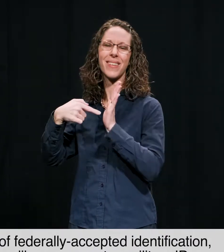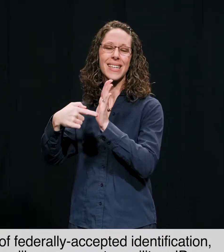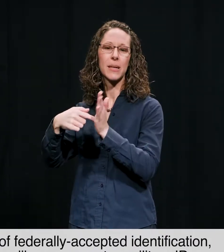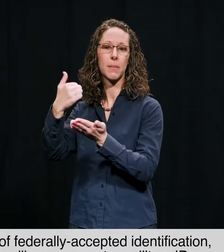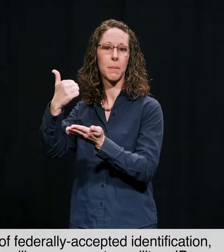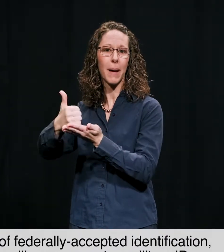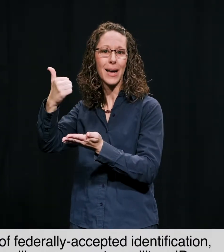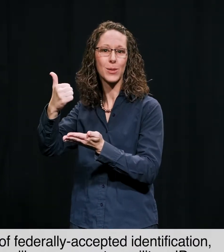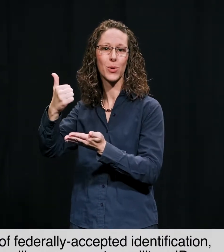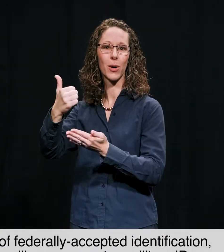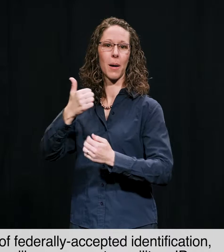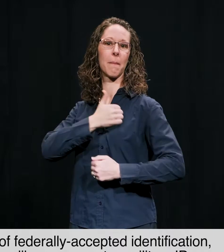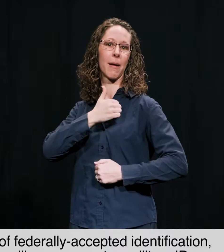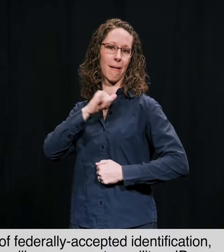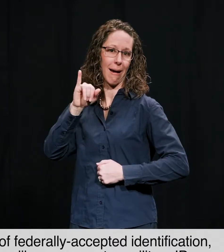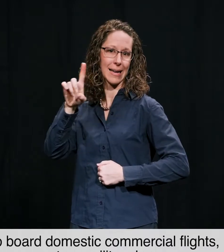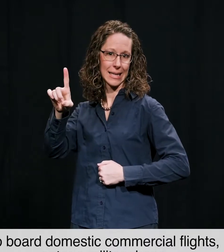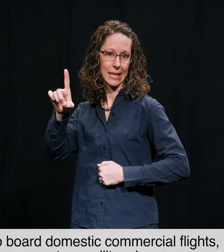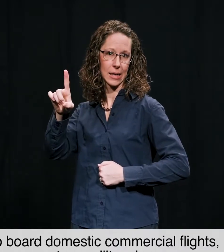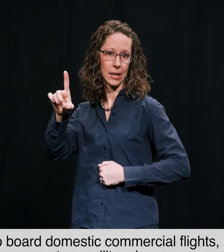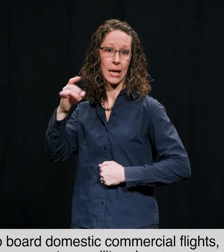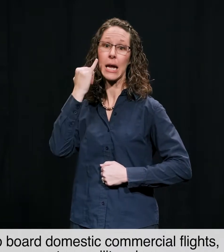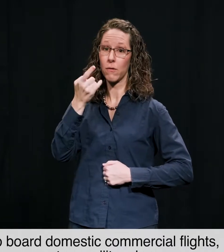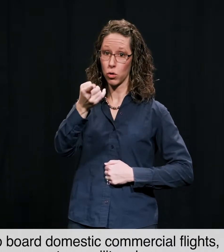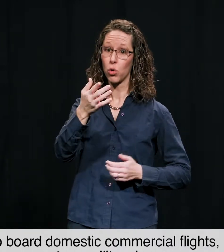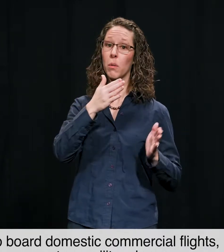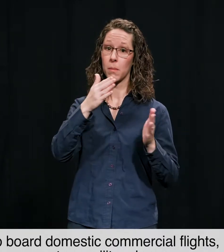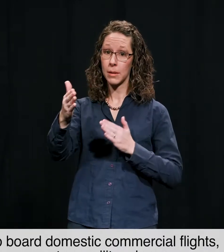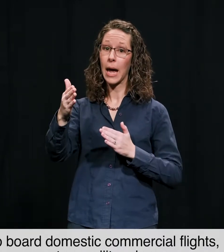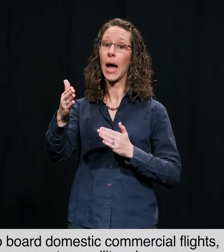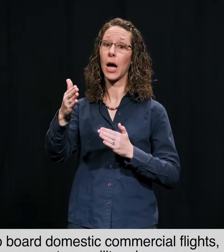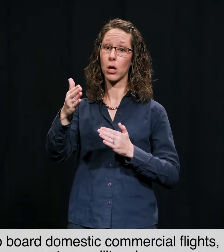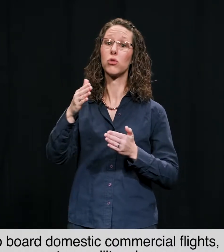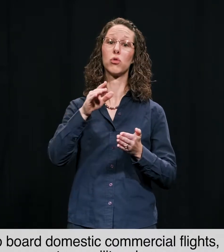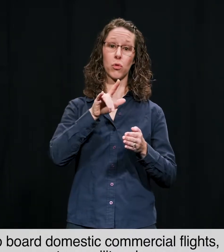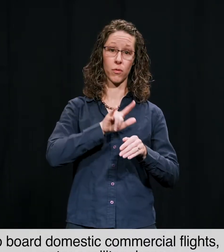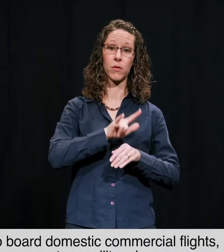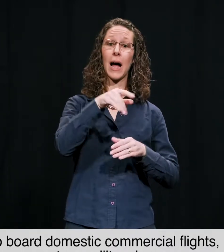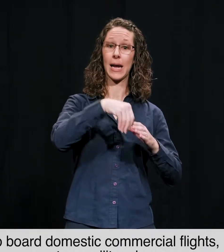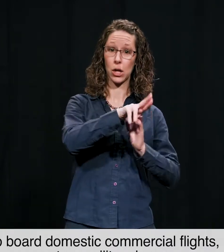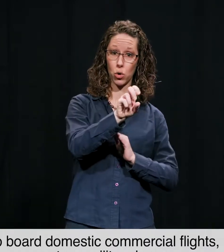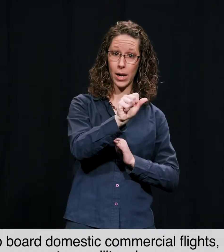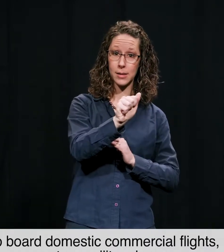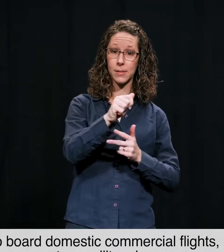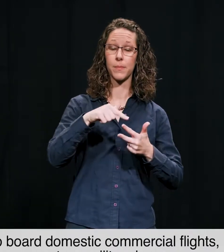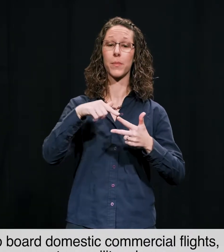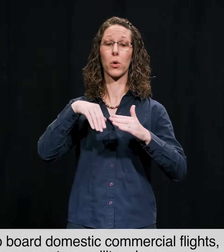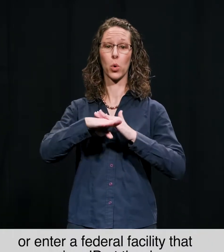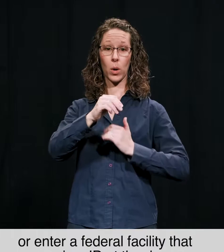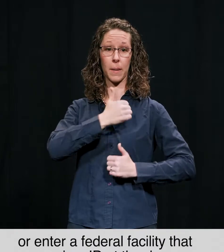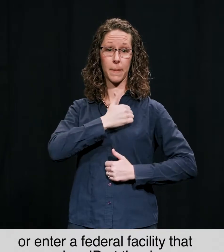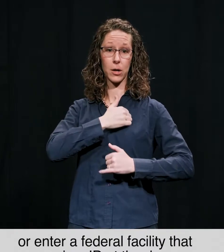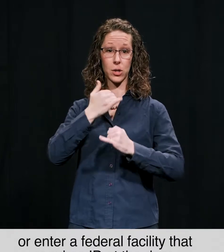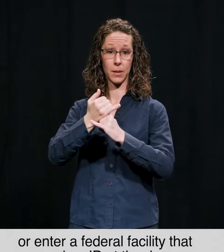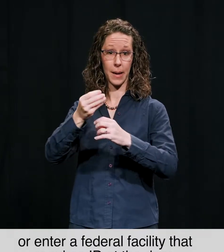or military ID, to board domestic commercial flights, enter a military base, or enter a